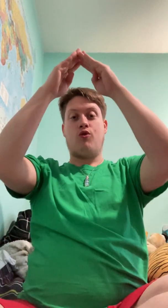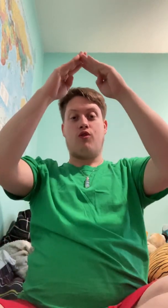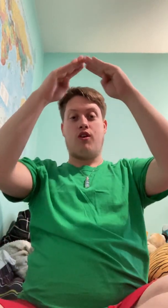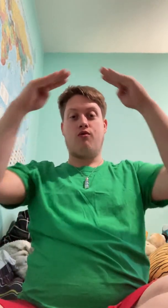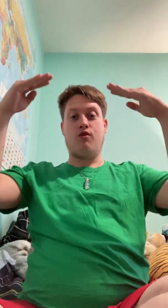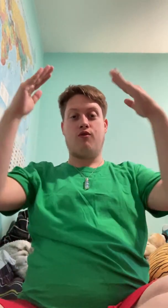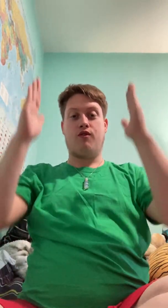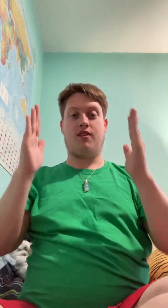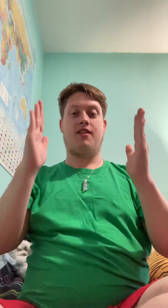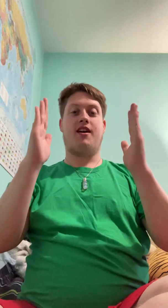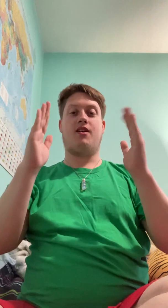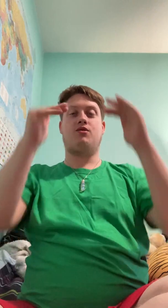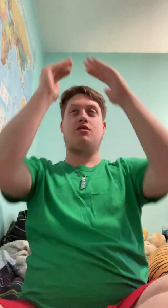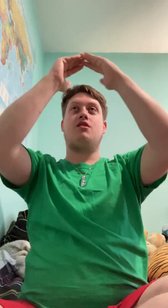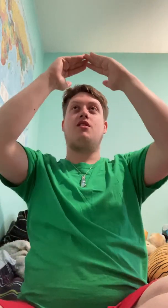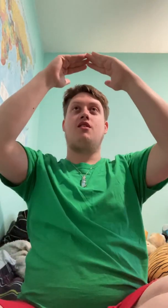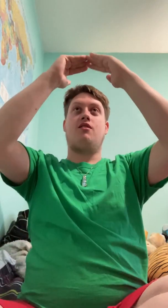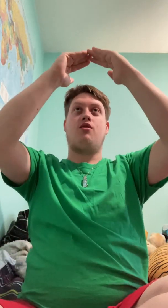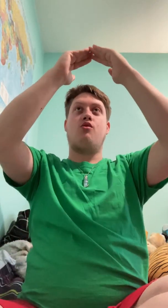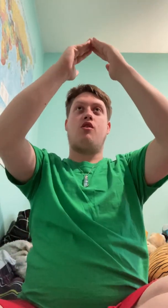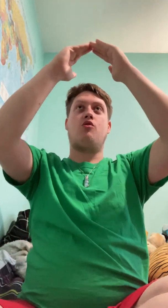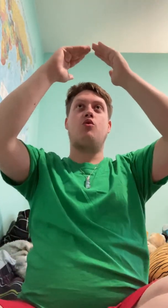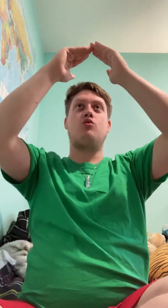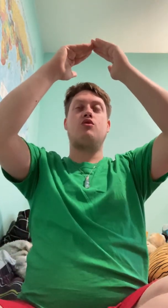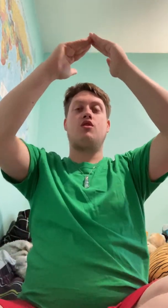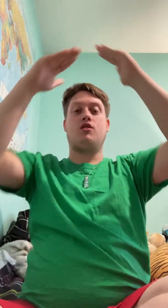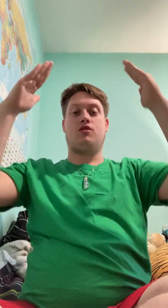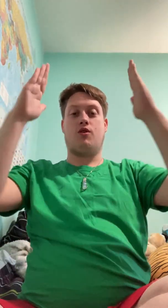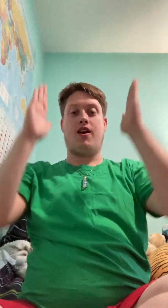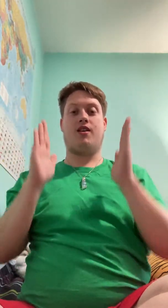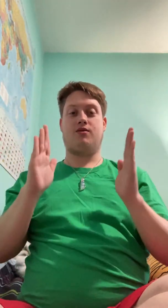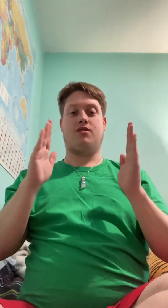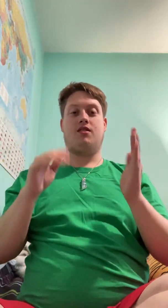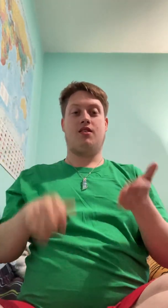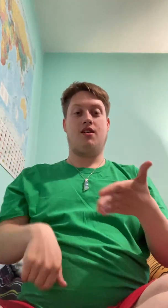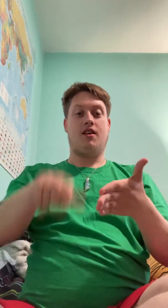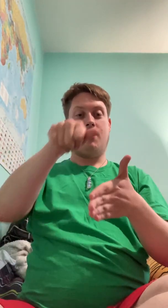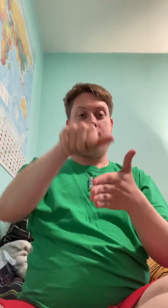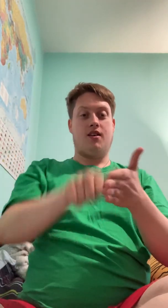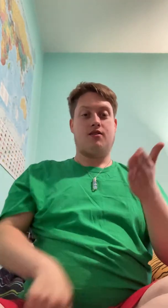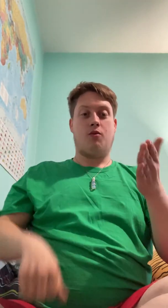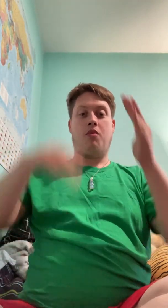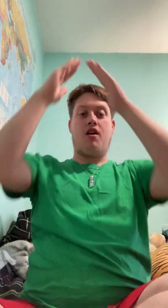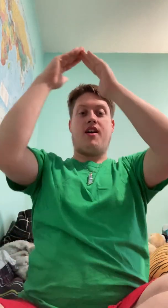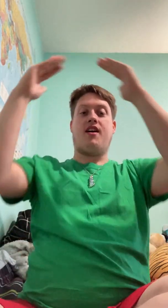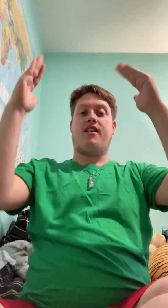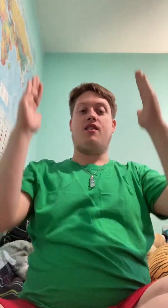like the roof and then the house, like on the walls. So house. So buy a